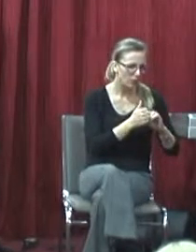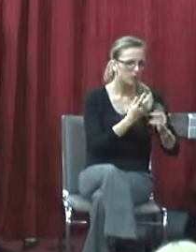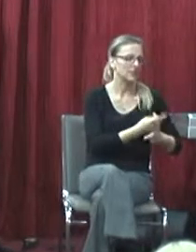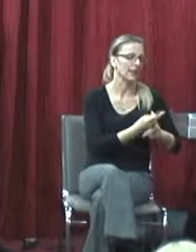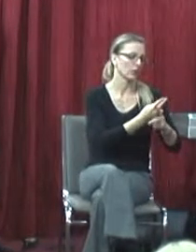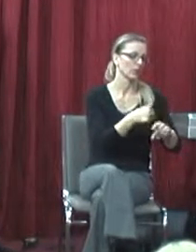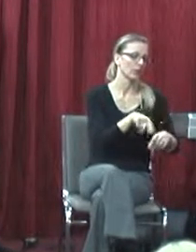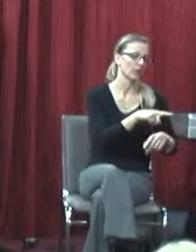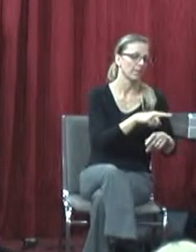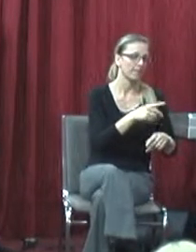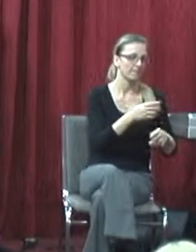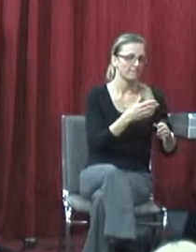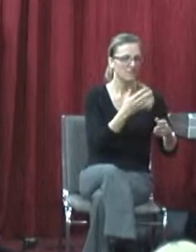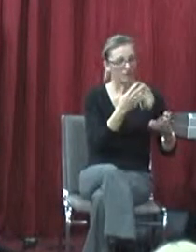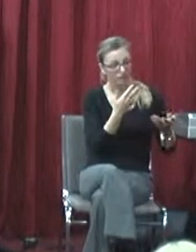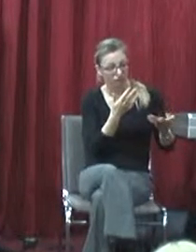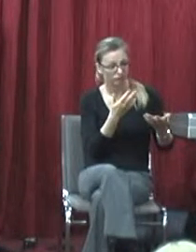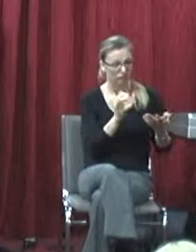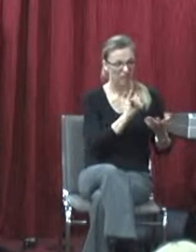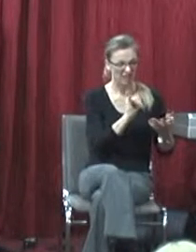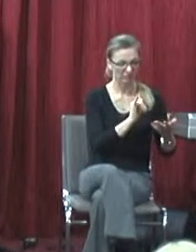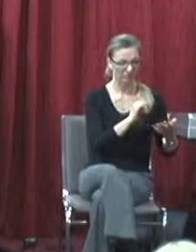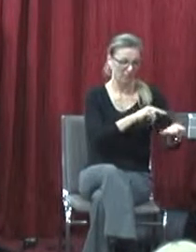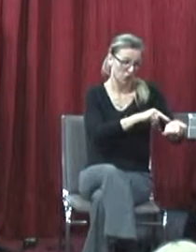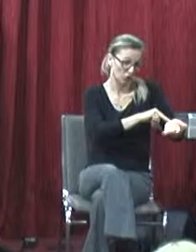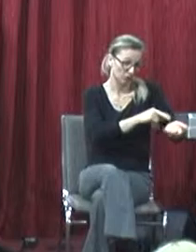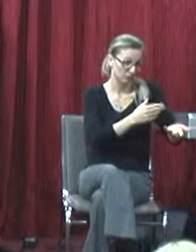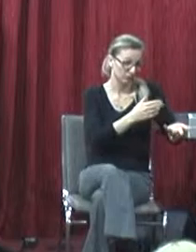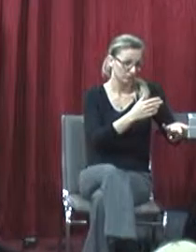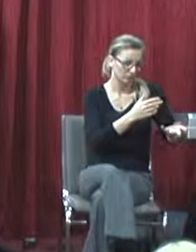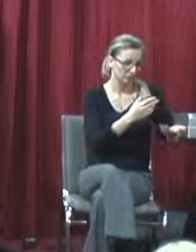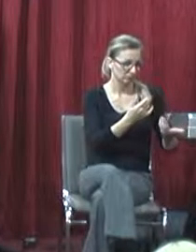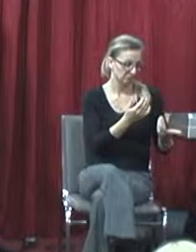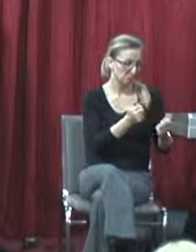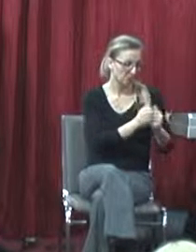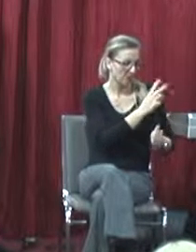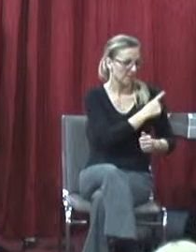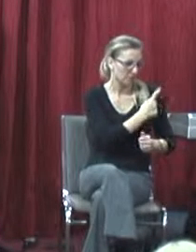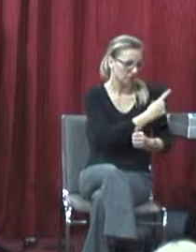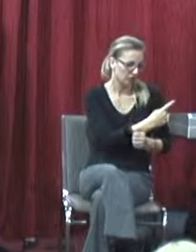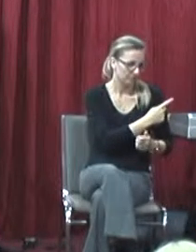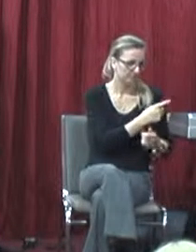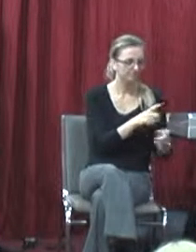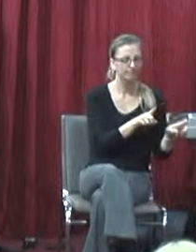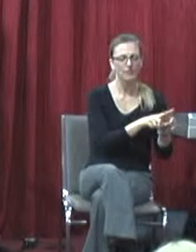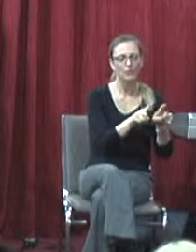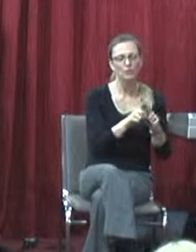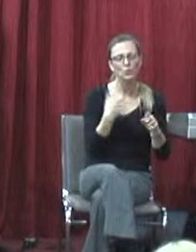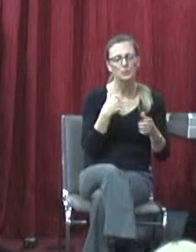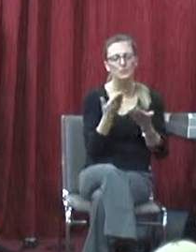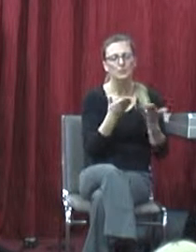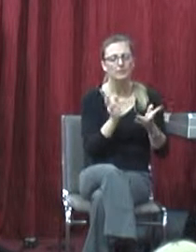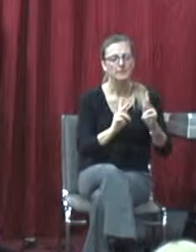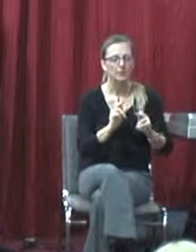a patient. We serve people like jumping in and helping out when we have a